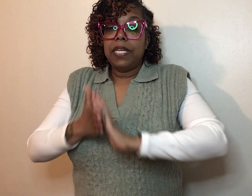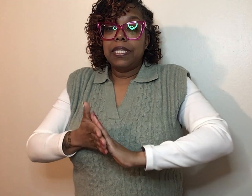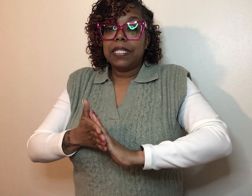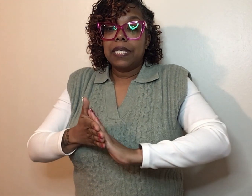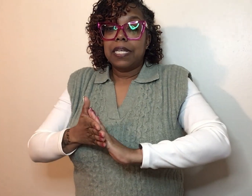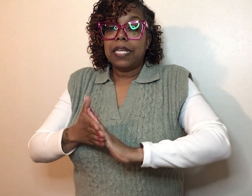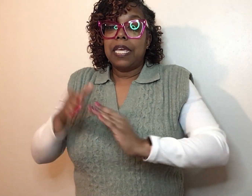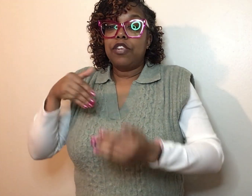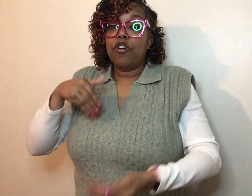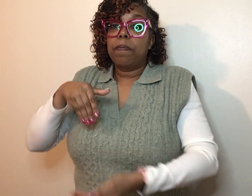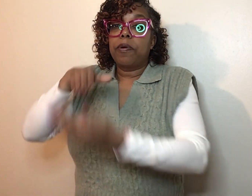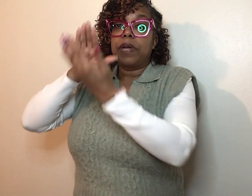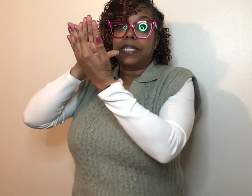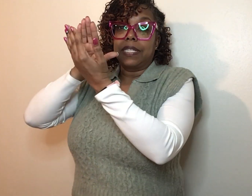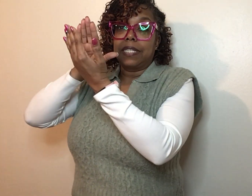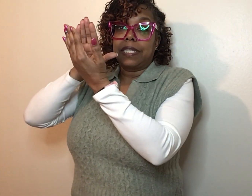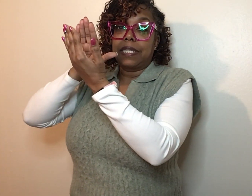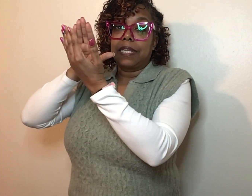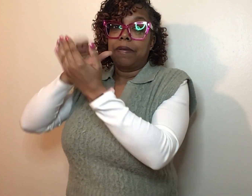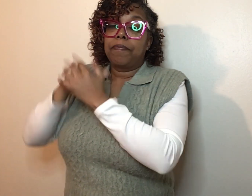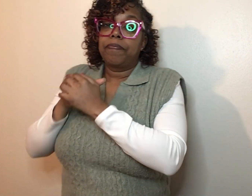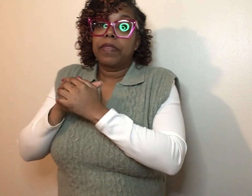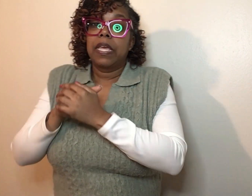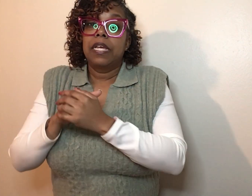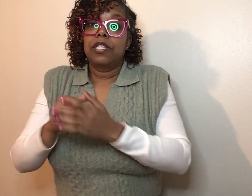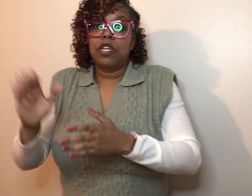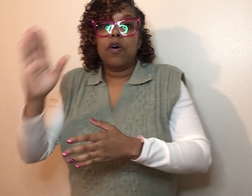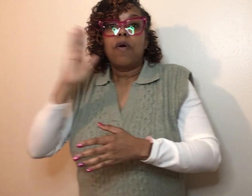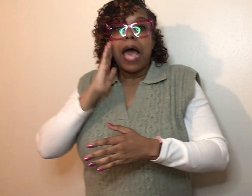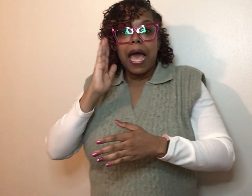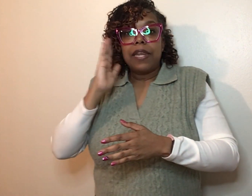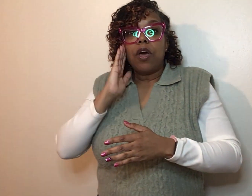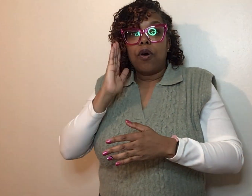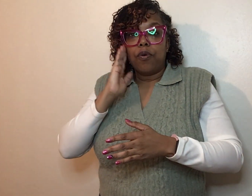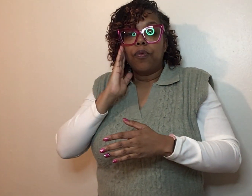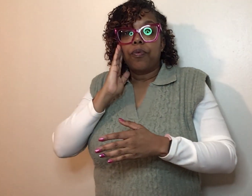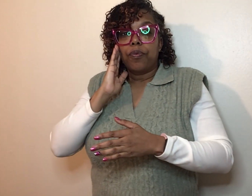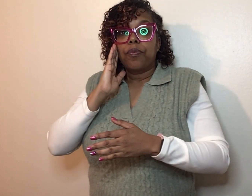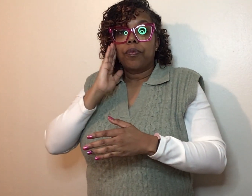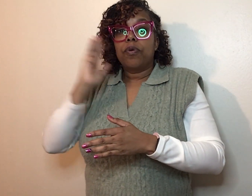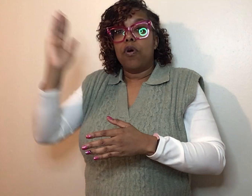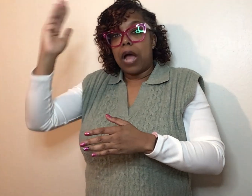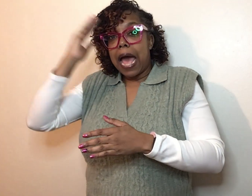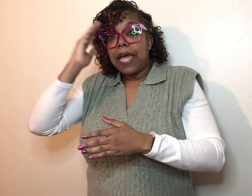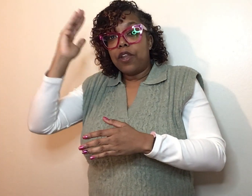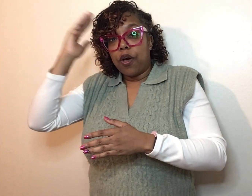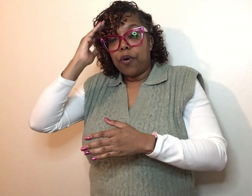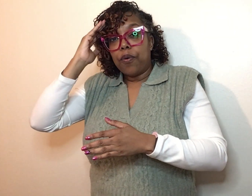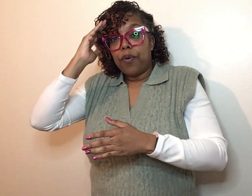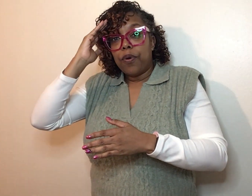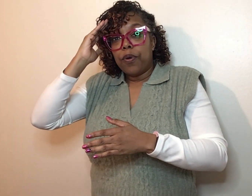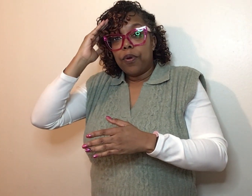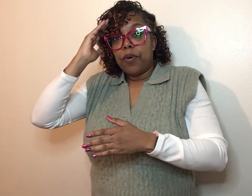peace in your presence. So I know, or I know,